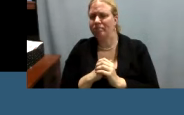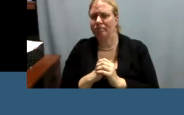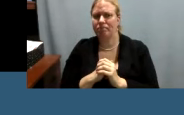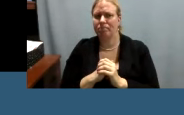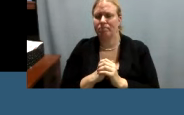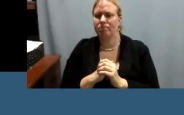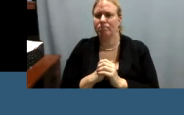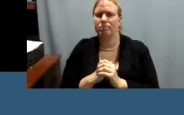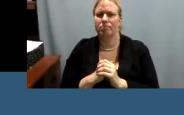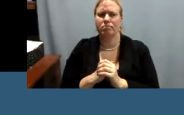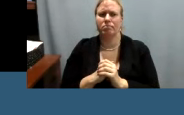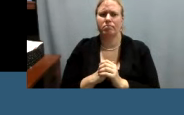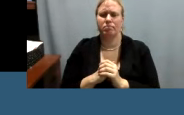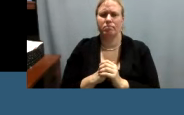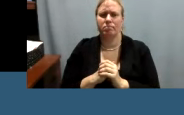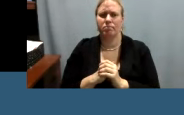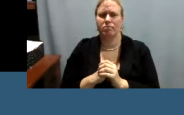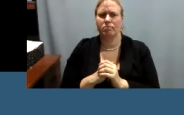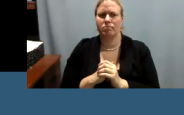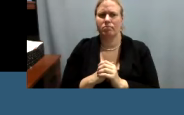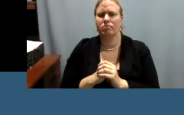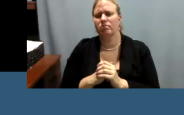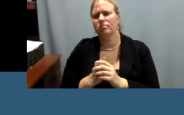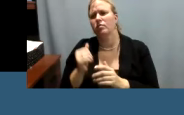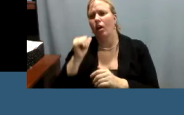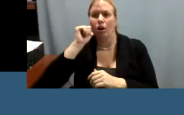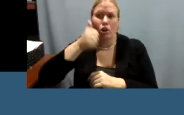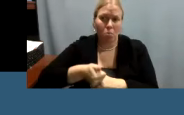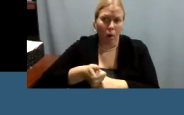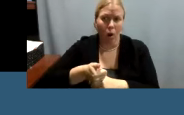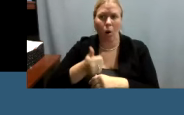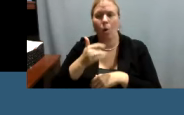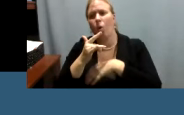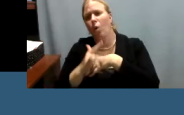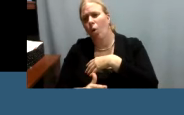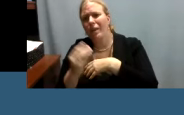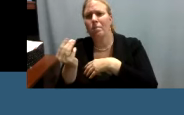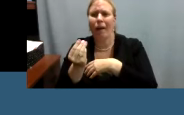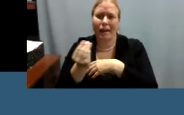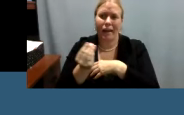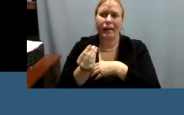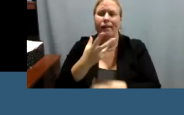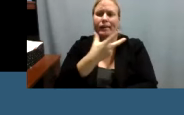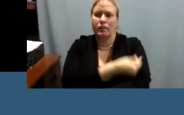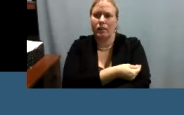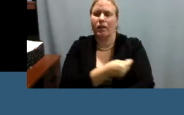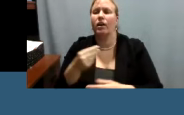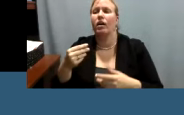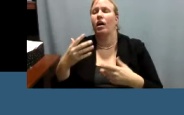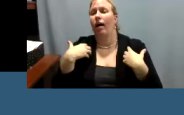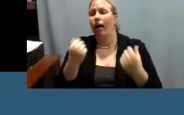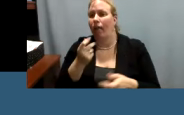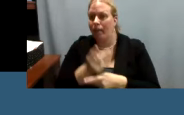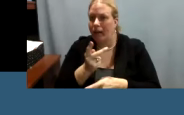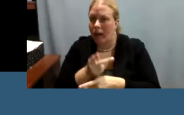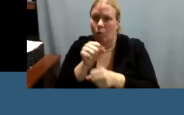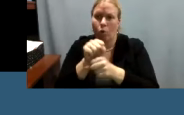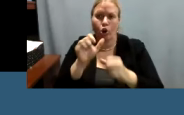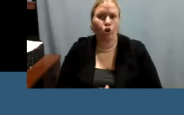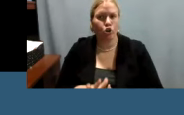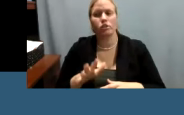tomorrow um early monday where we anticipate to vaccinate health care workers residents of